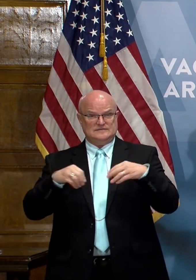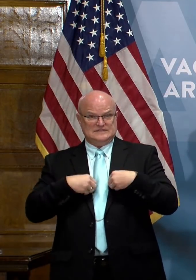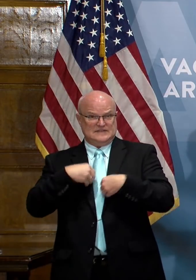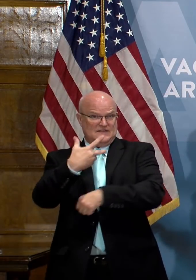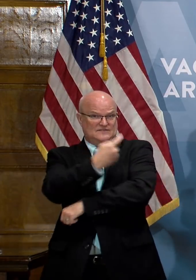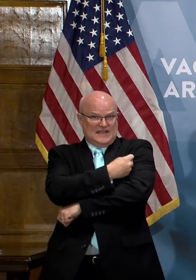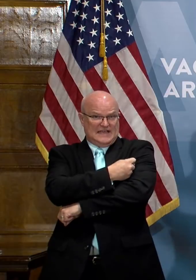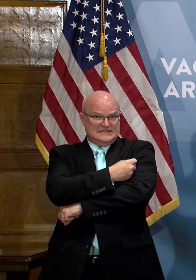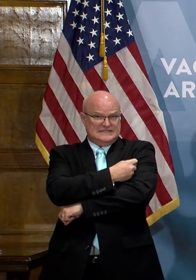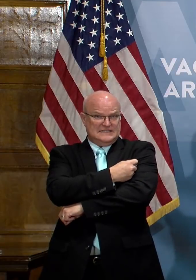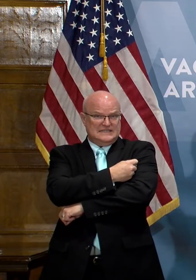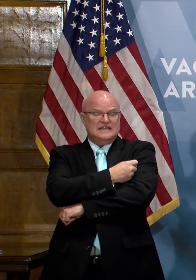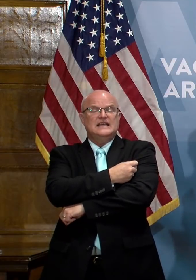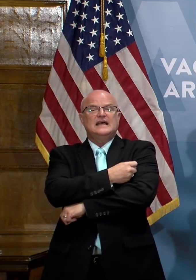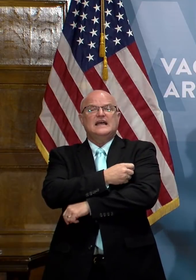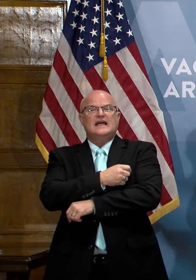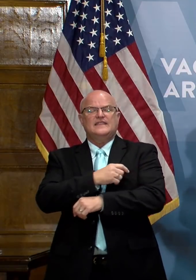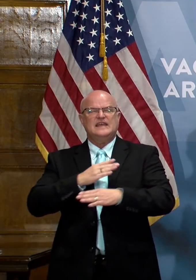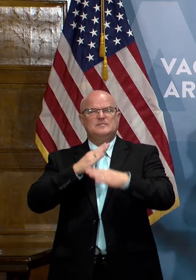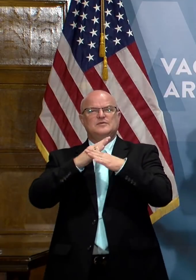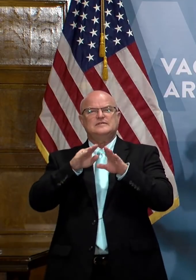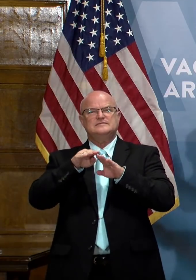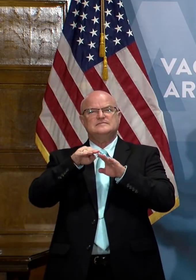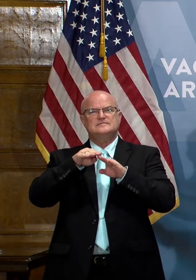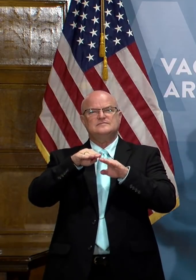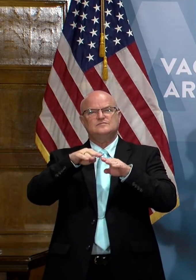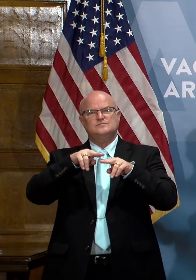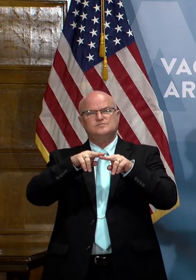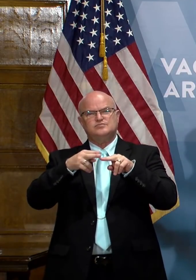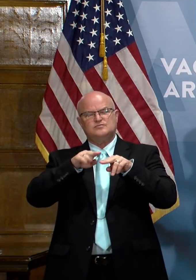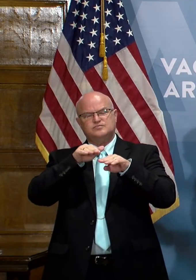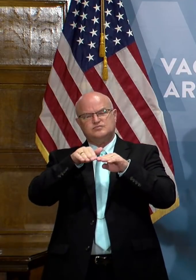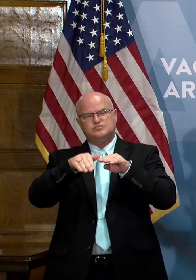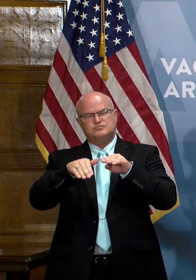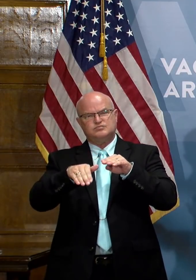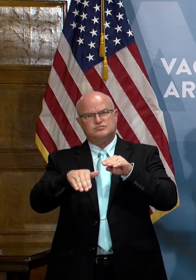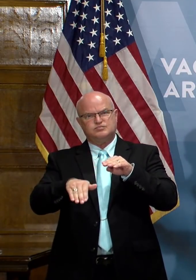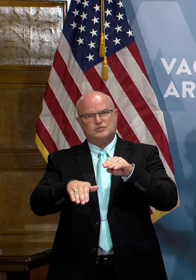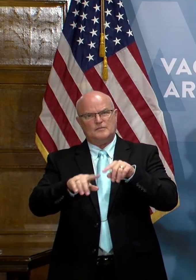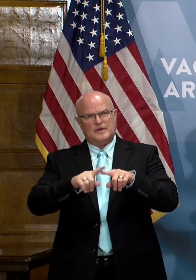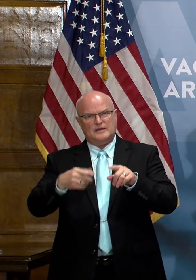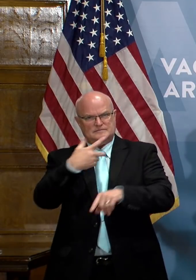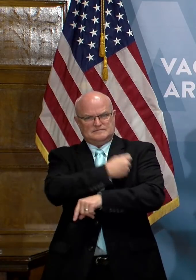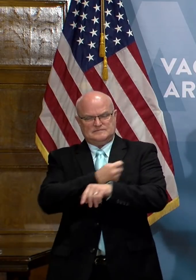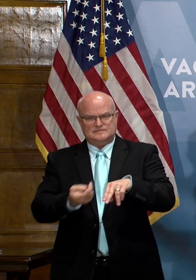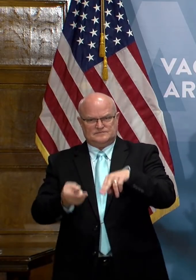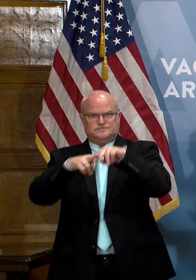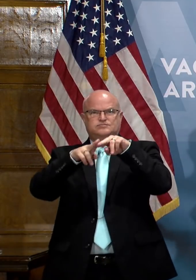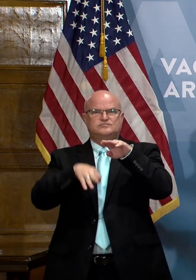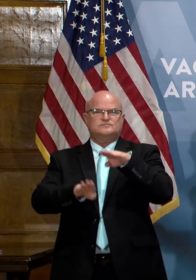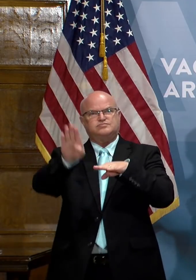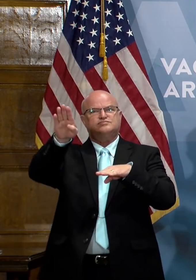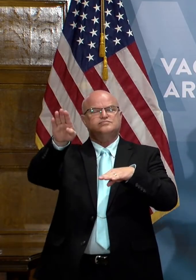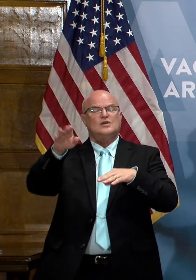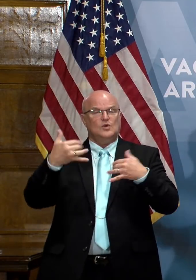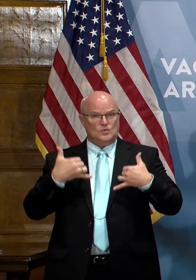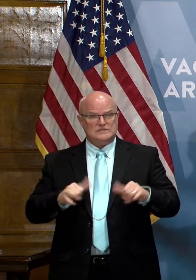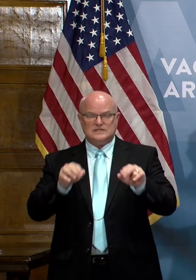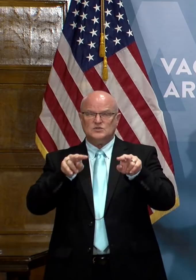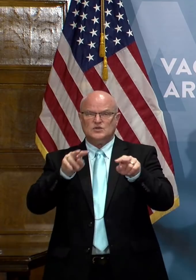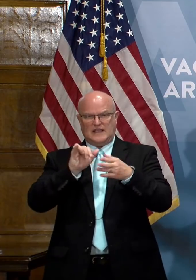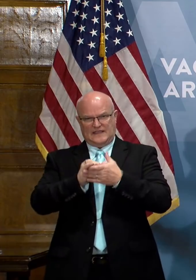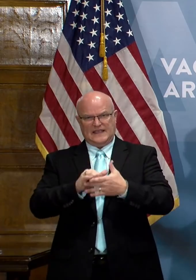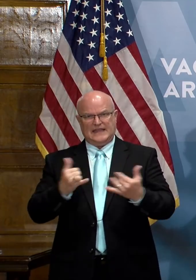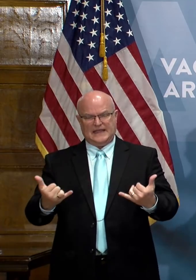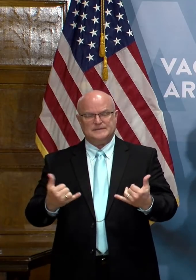vaccine, there is waning immunity, and so we need to boost that immunity back up. But as to a single answer, there isn't. We're still looking into that